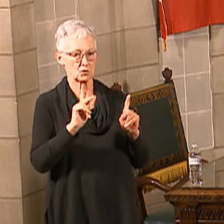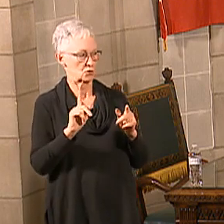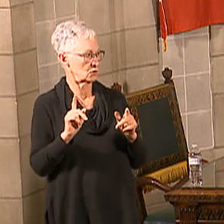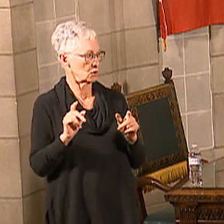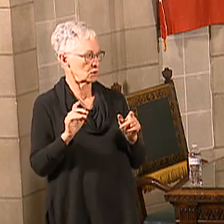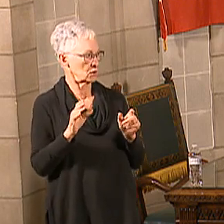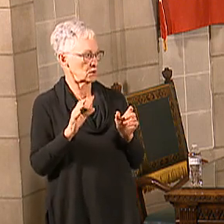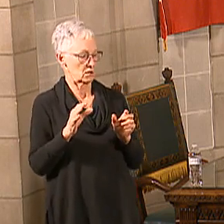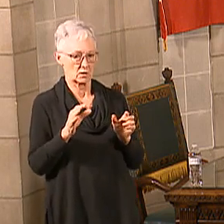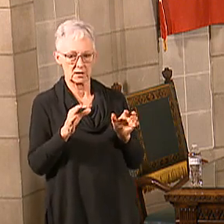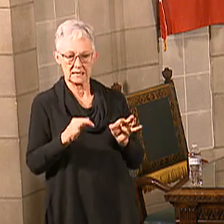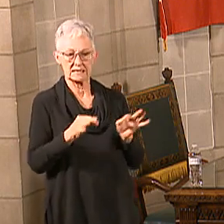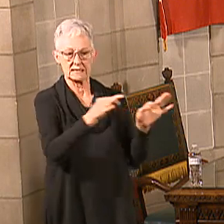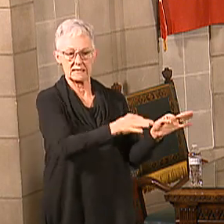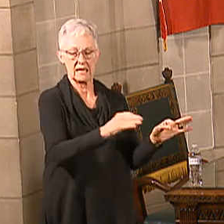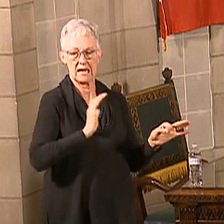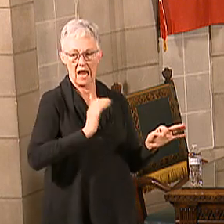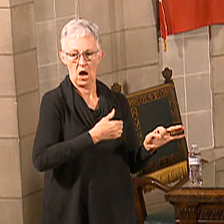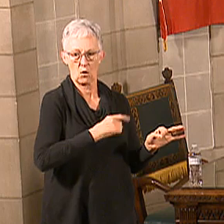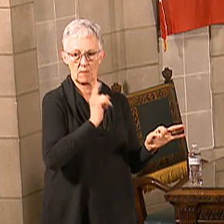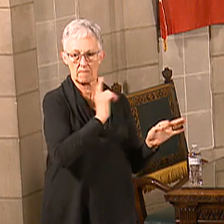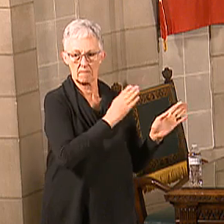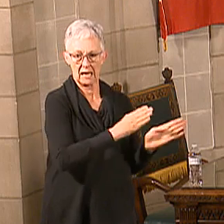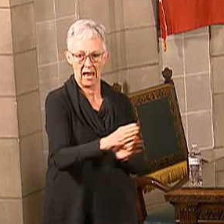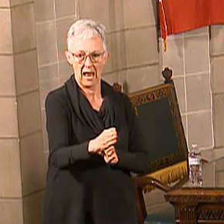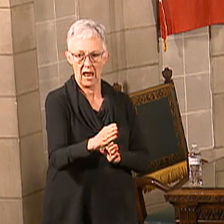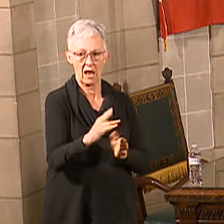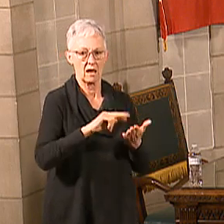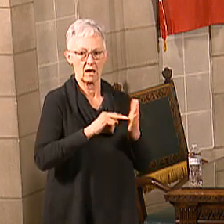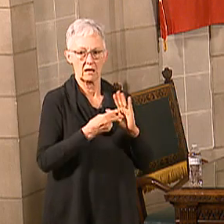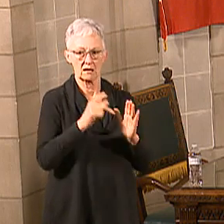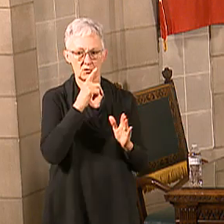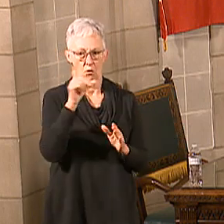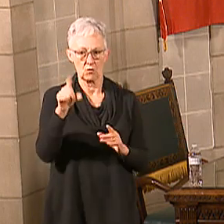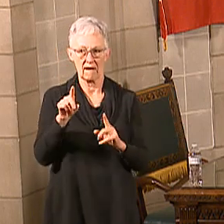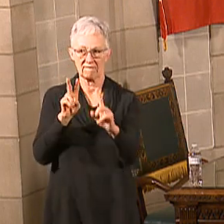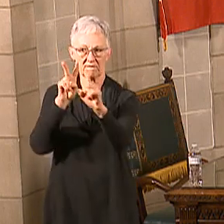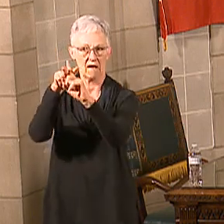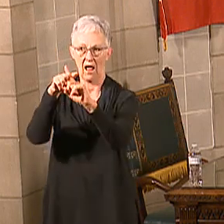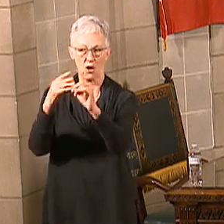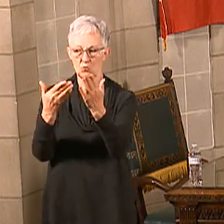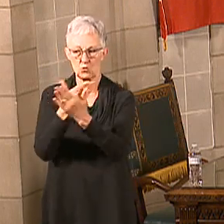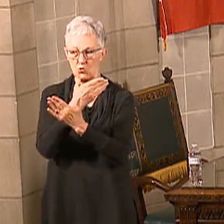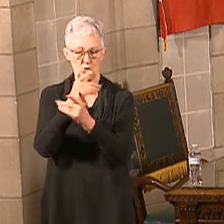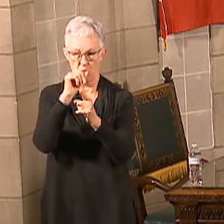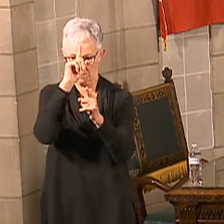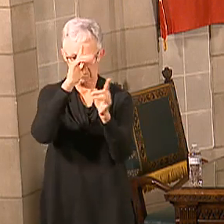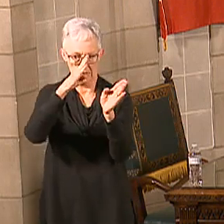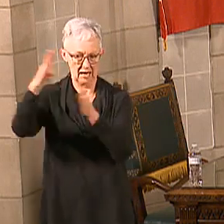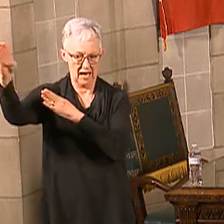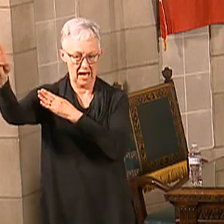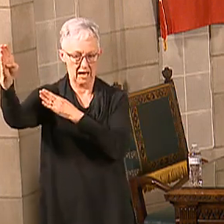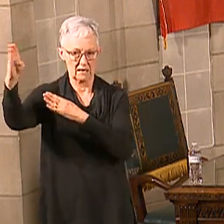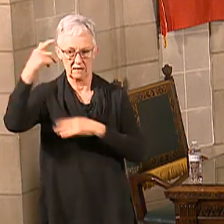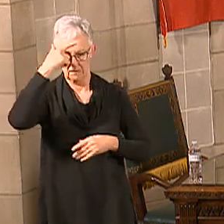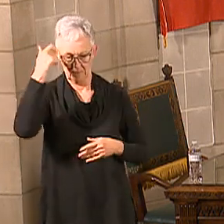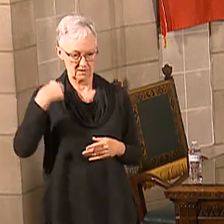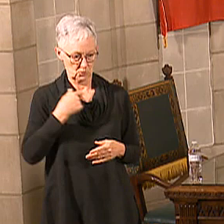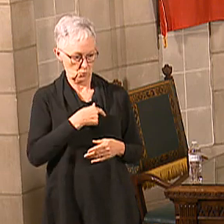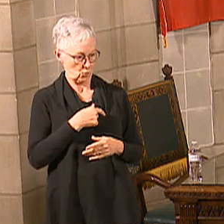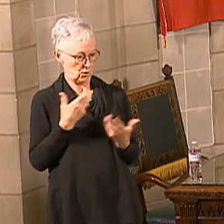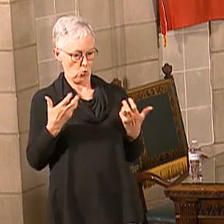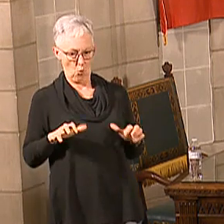just extend the plan rather than refile a new plan and start it the day after the old plan expired, because everybody's got way more to do than that.